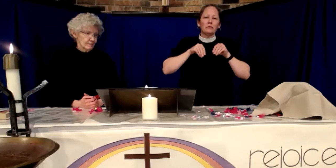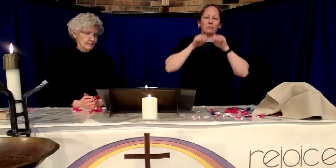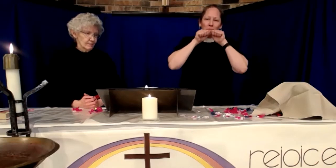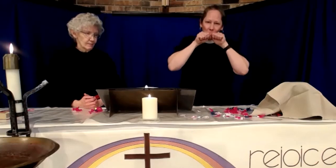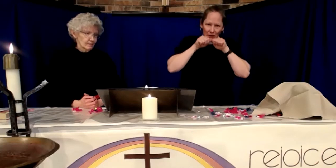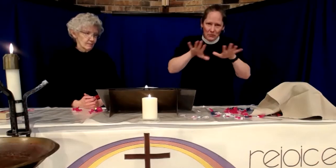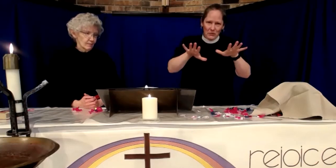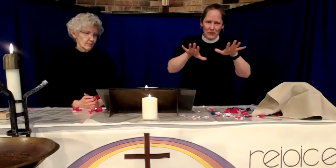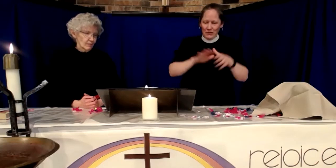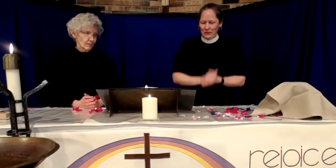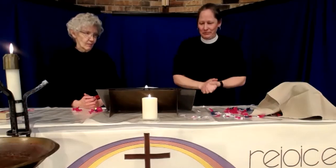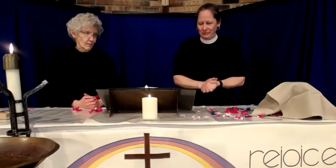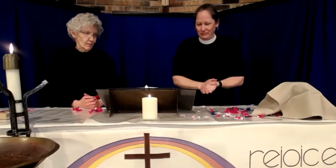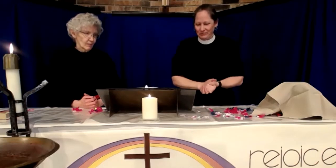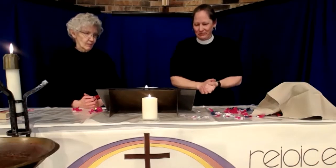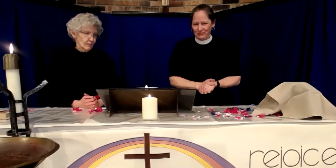A blessing for sending.